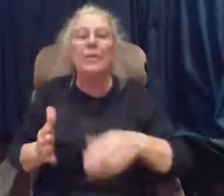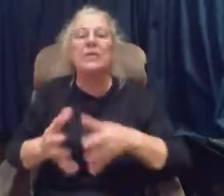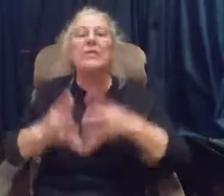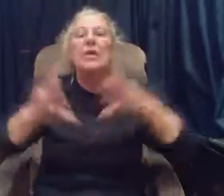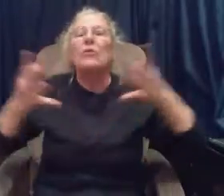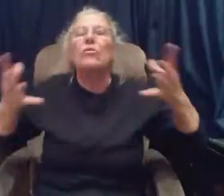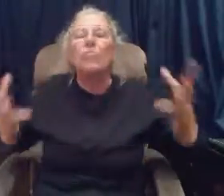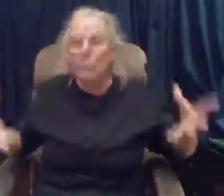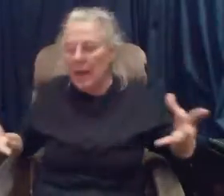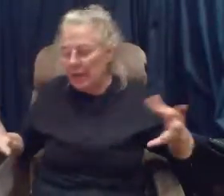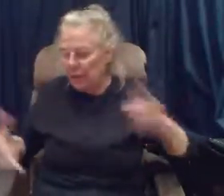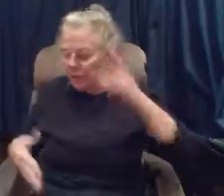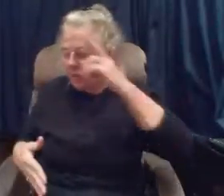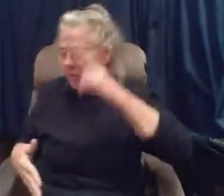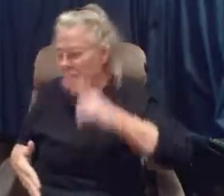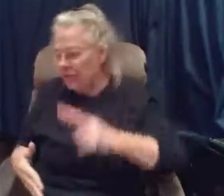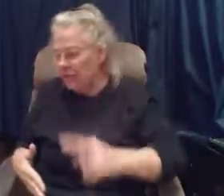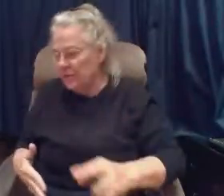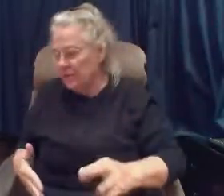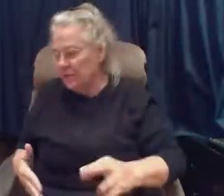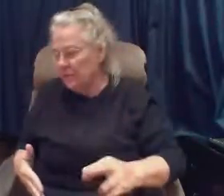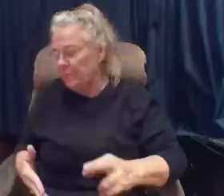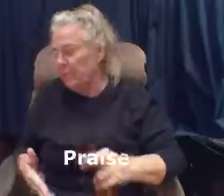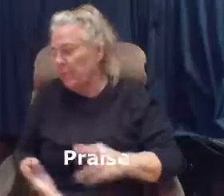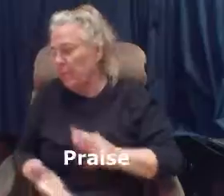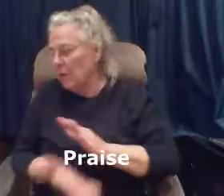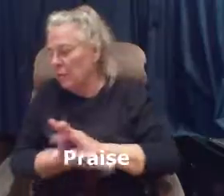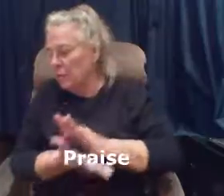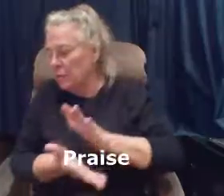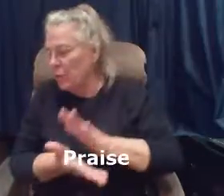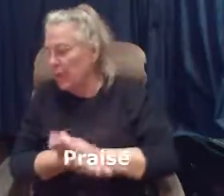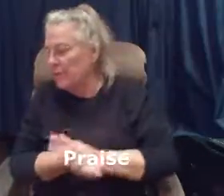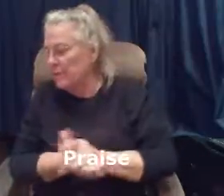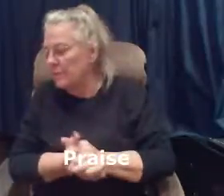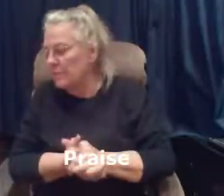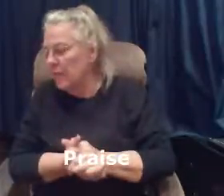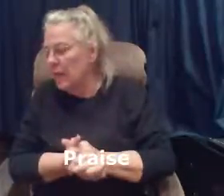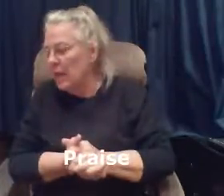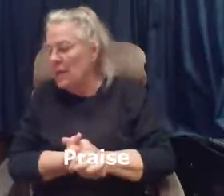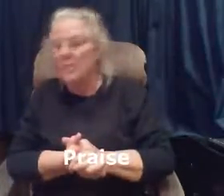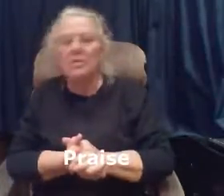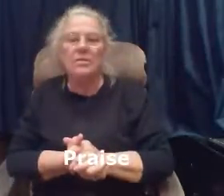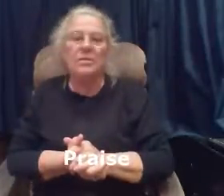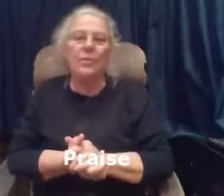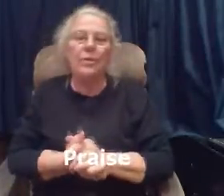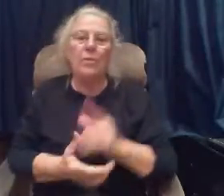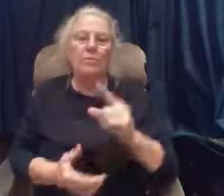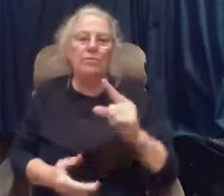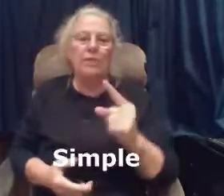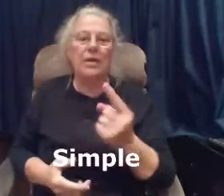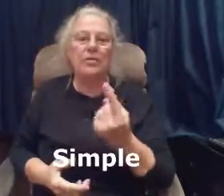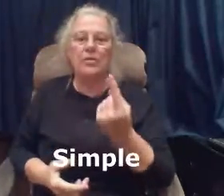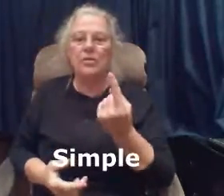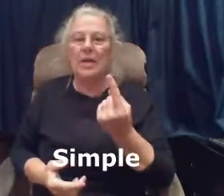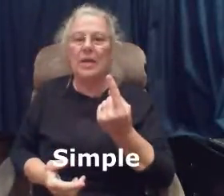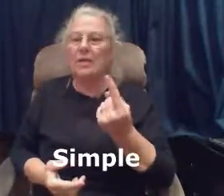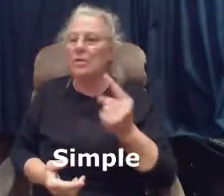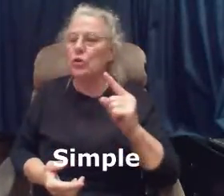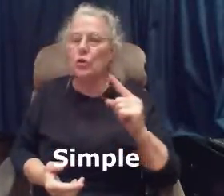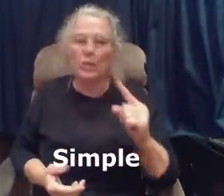means great reverence. And of course, praise. Simple, and it's just like a little